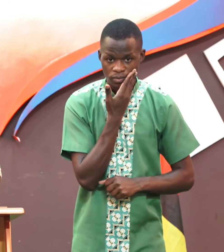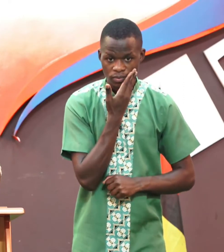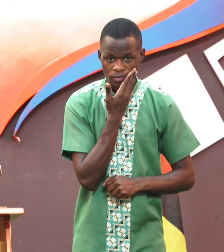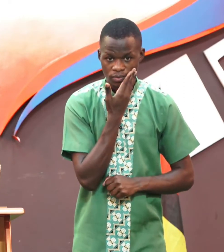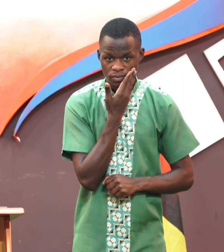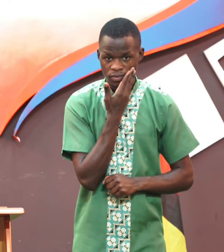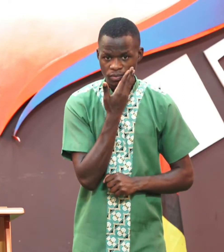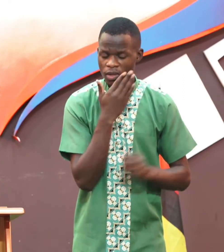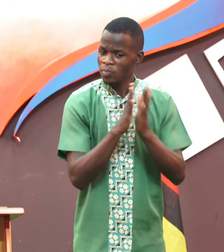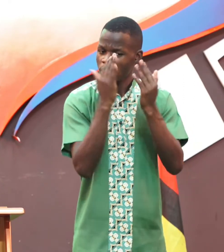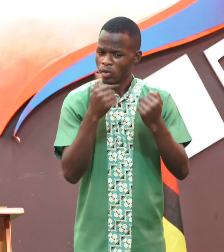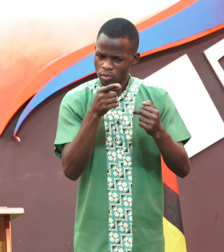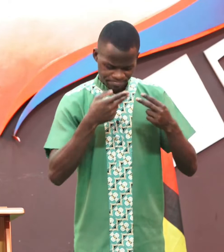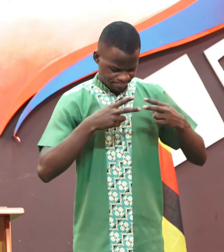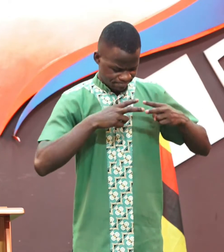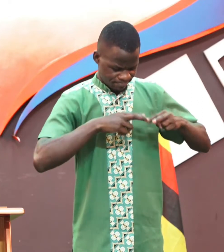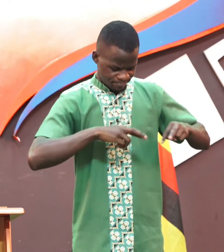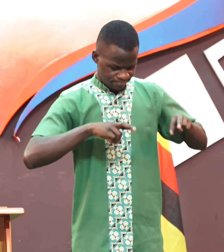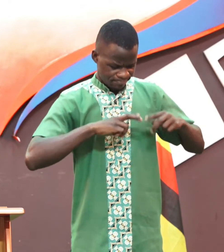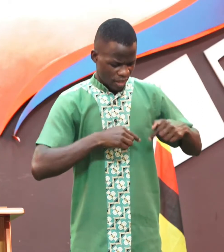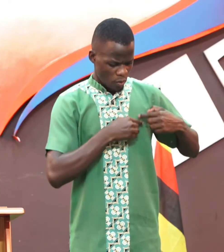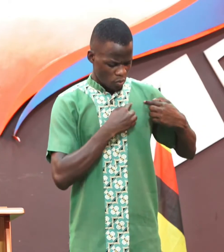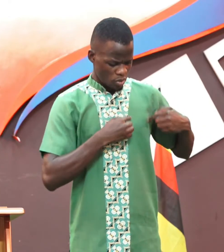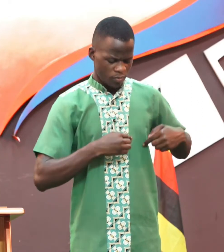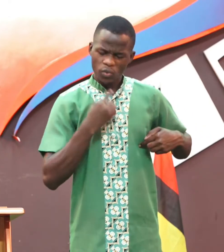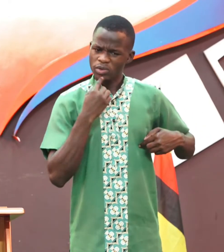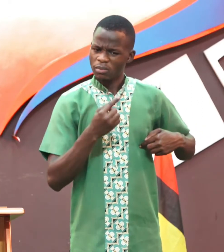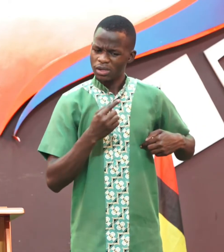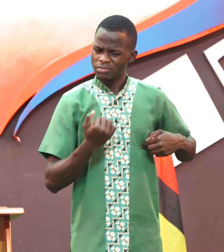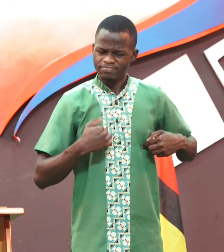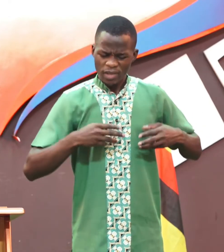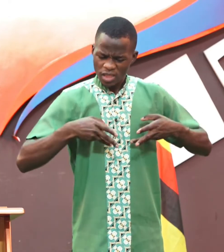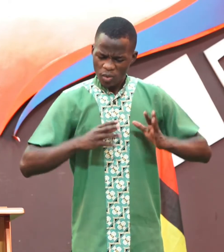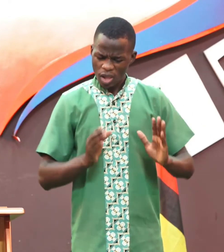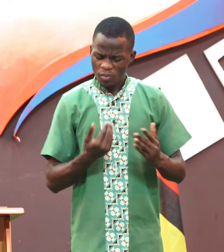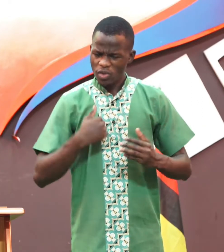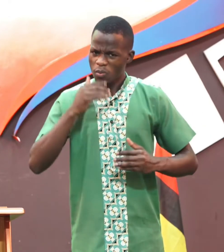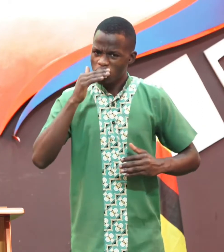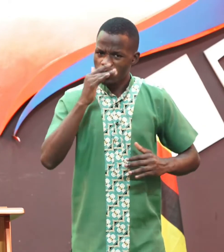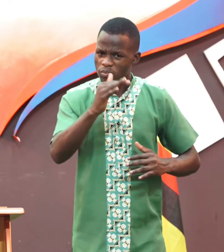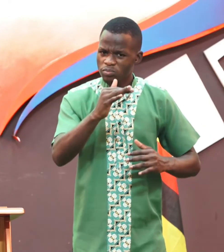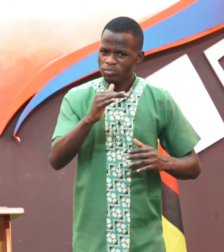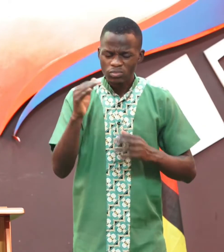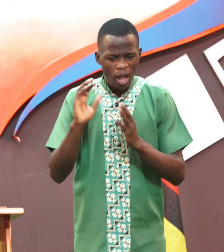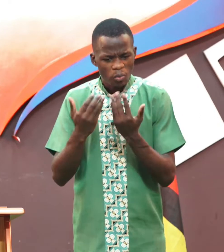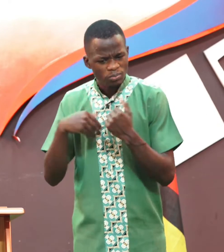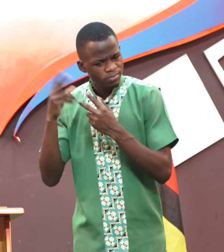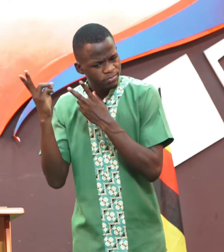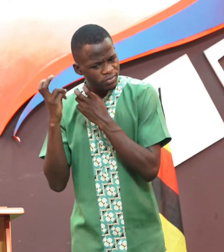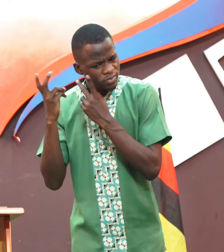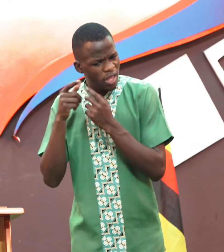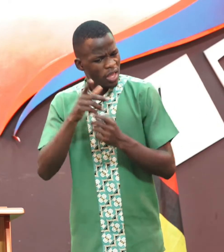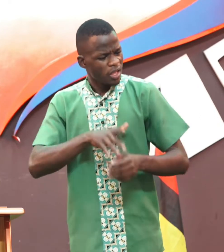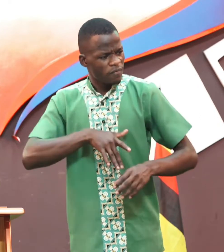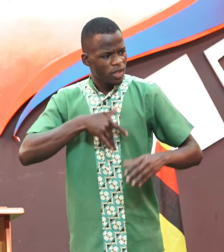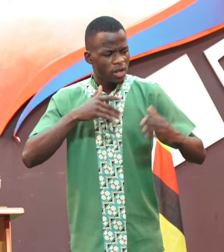mercy. Okebera munda mutima gwo n'ogamba naye bwe nnakimufulumiza nga bwe nkiwulira agenda kuwulira atya. You check within your